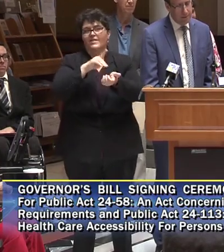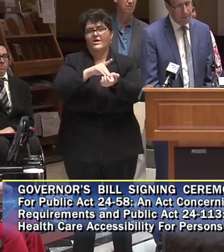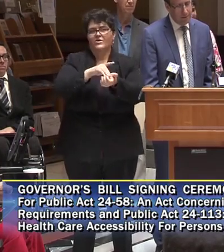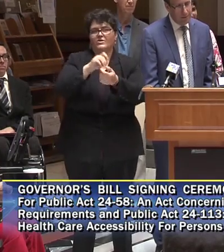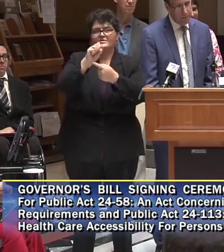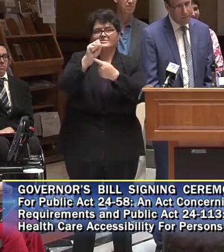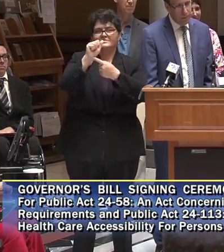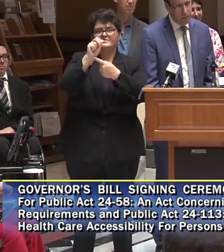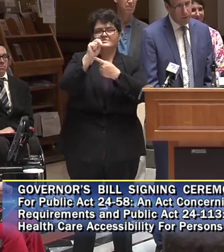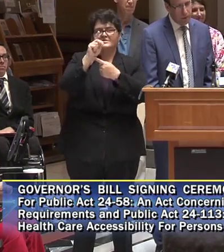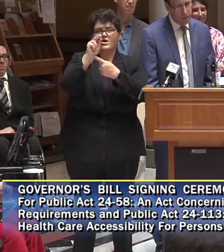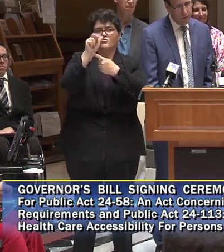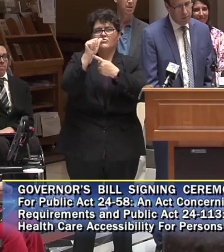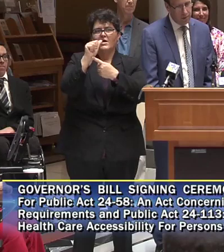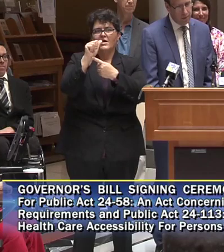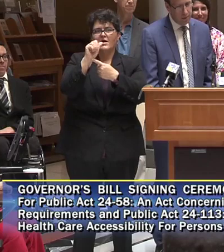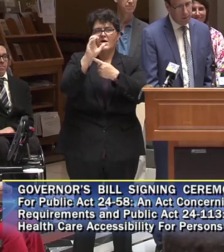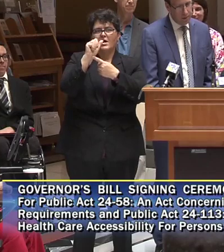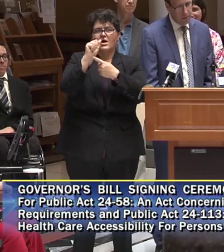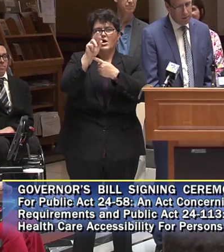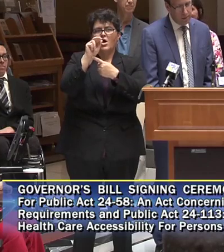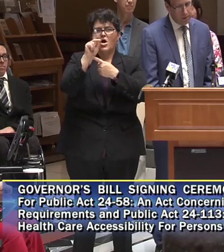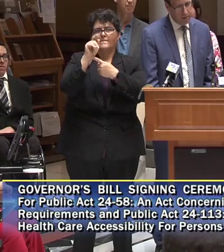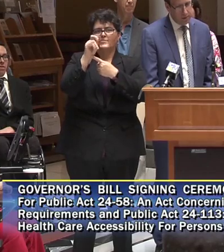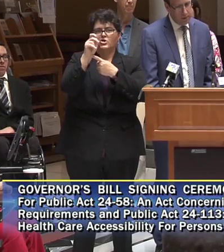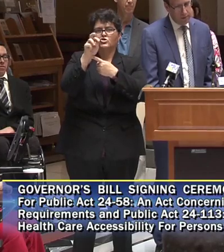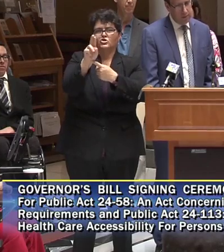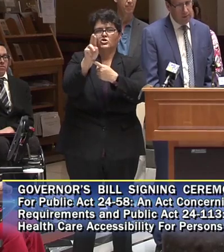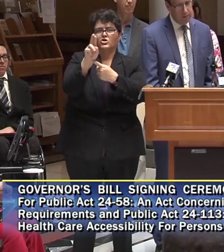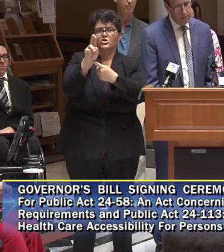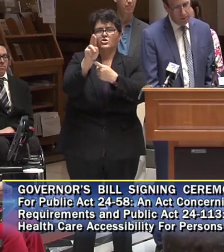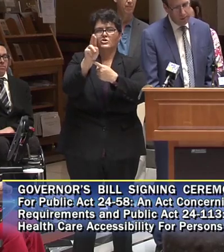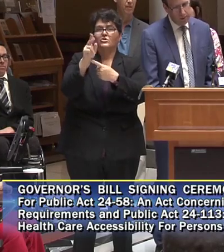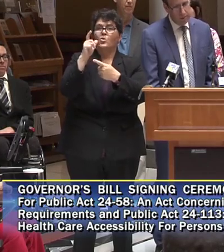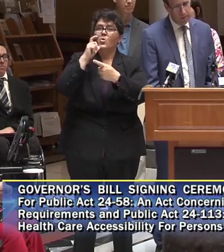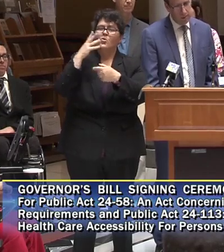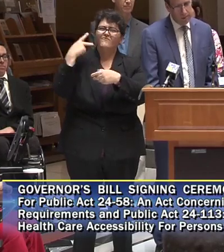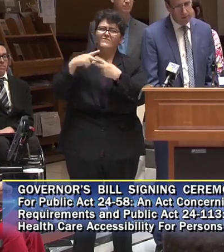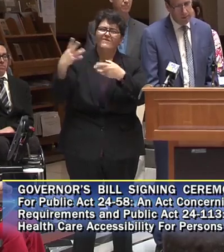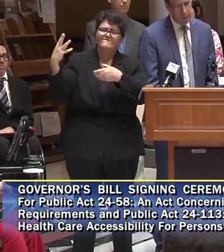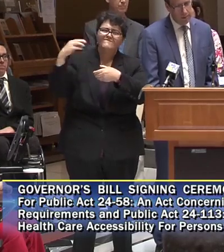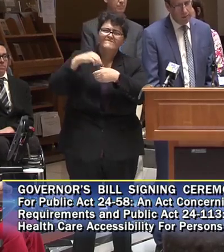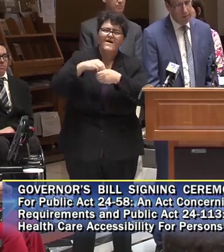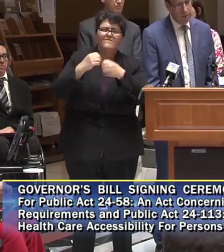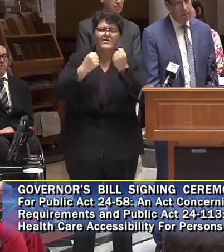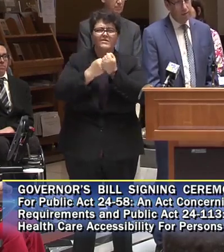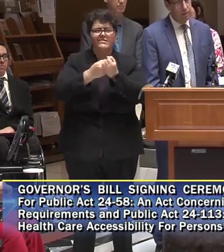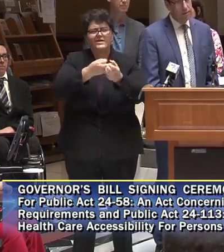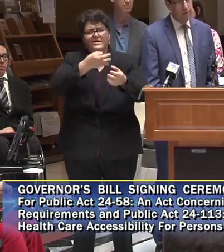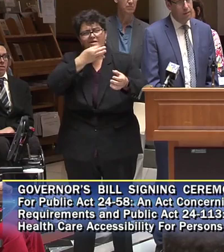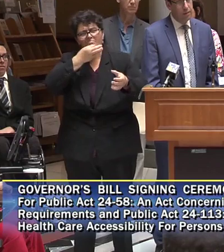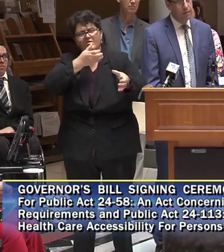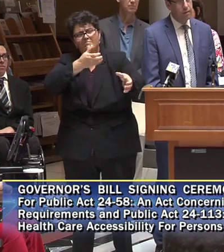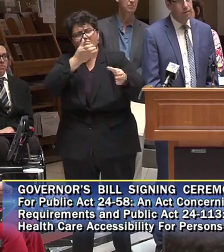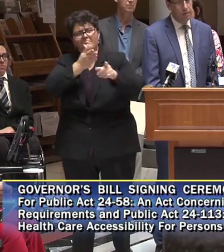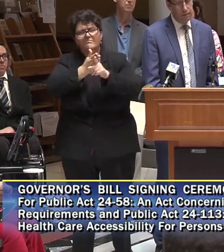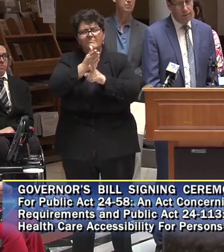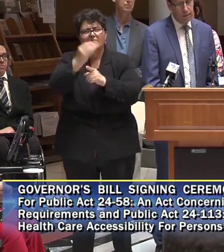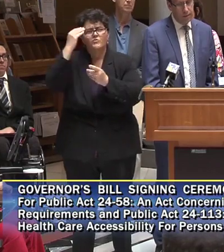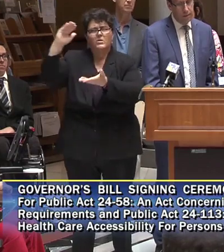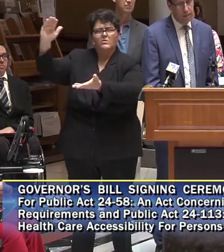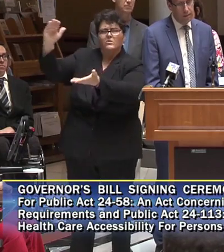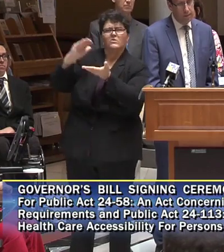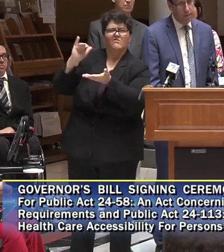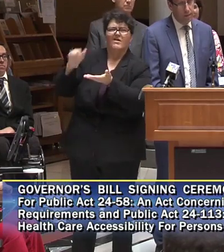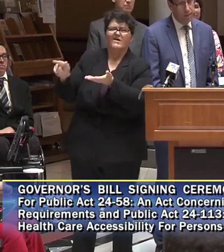who validated our advocates' concerns and gave us expert information about the issue. Finally, I want to thank